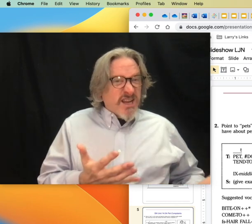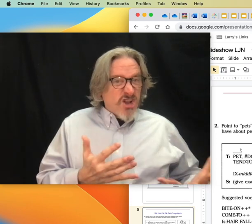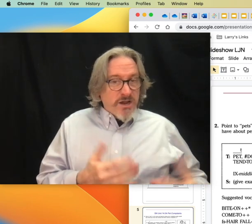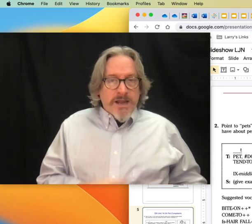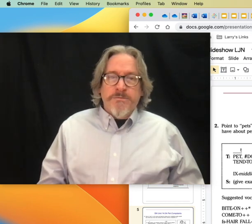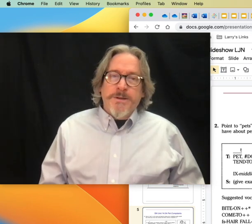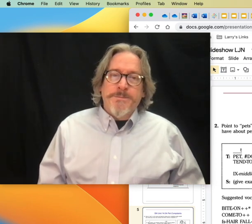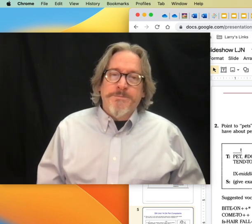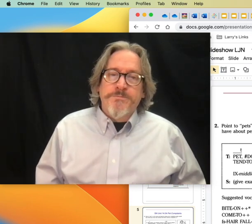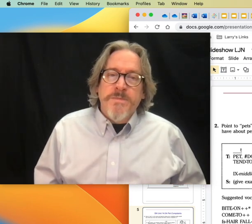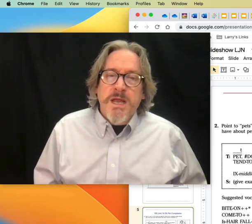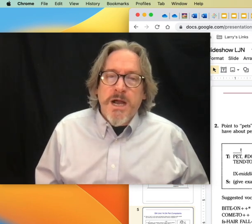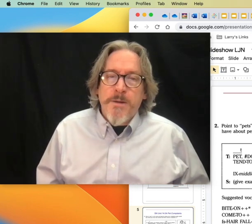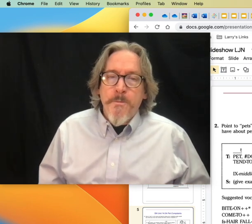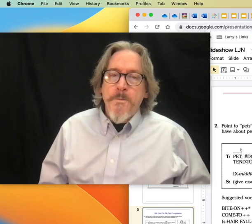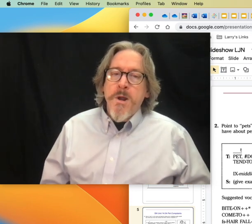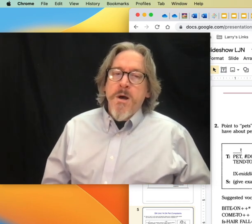Covered in dog hair.